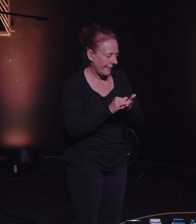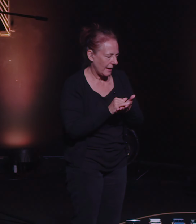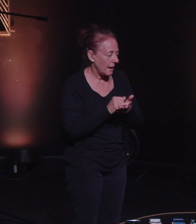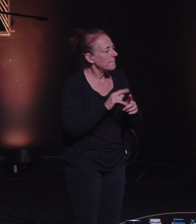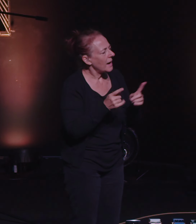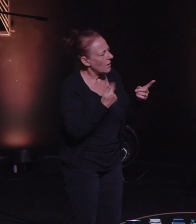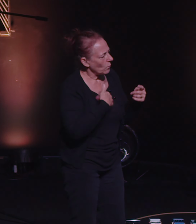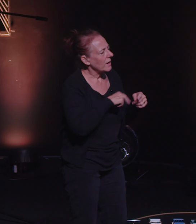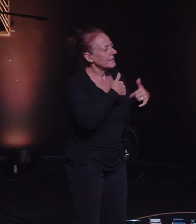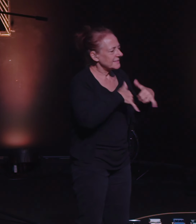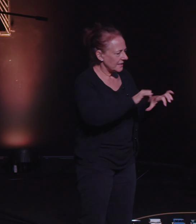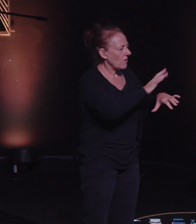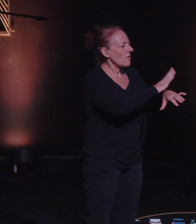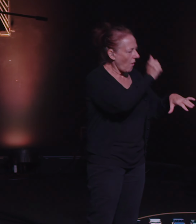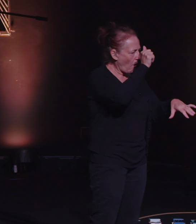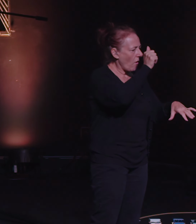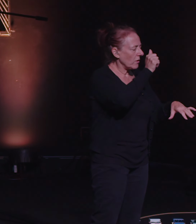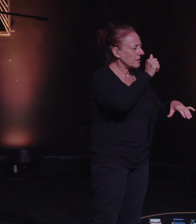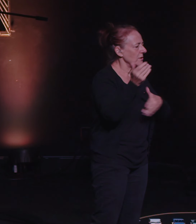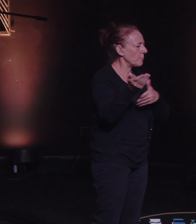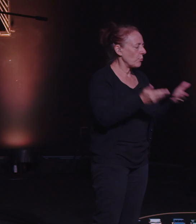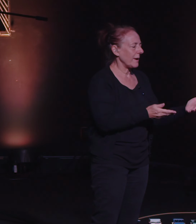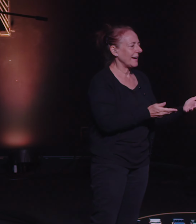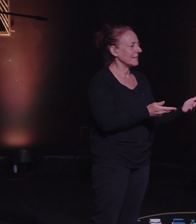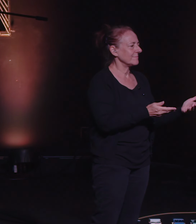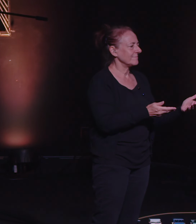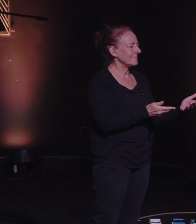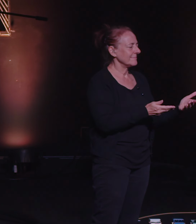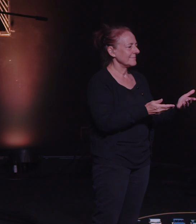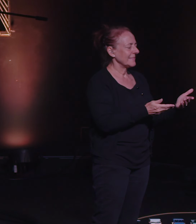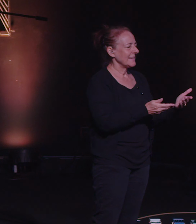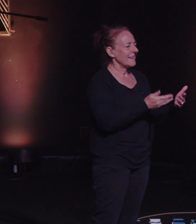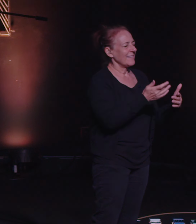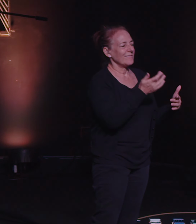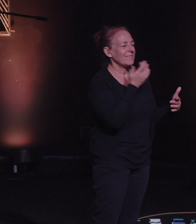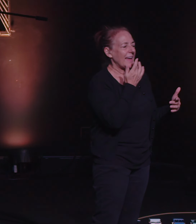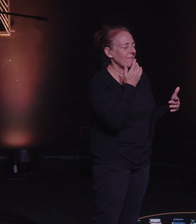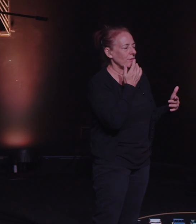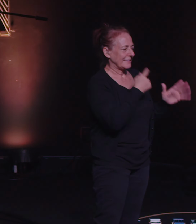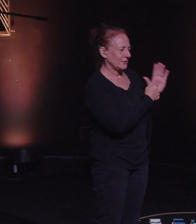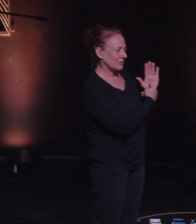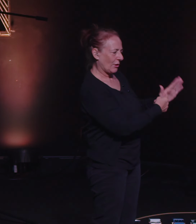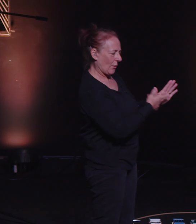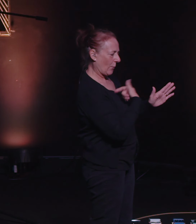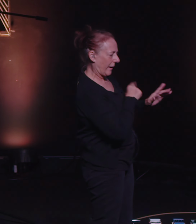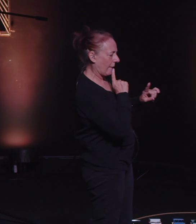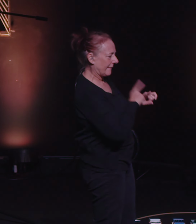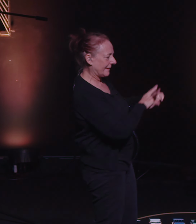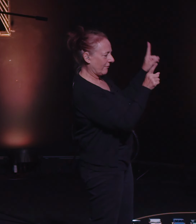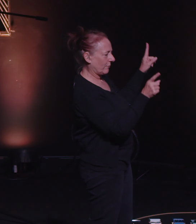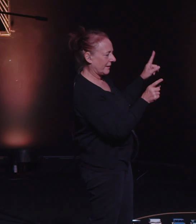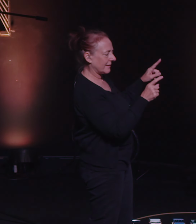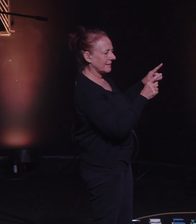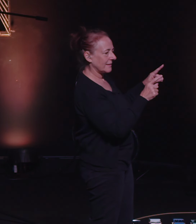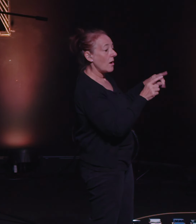We are still called to the same. We are called to bring flavor and attractiveness for God's glory on our social